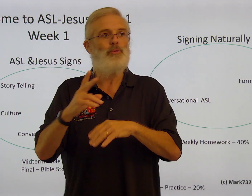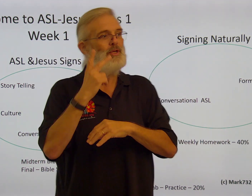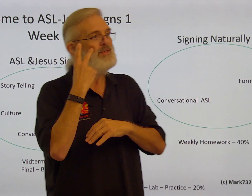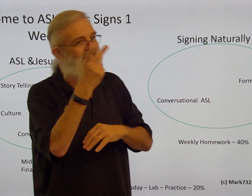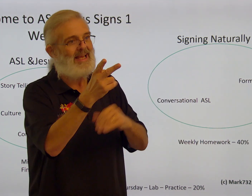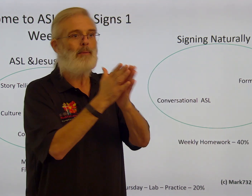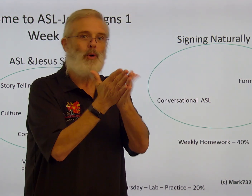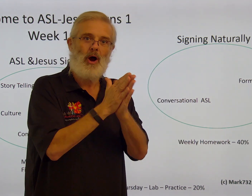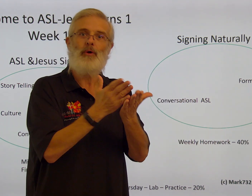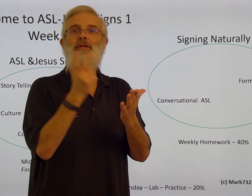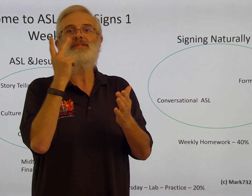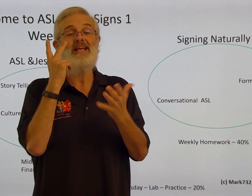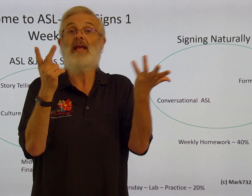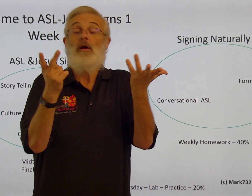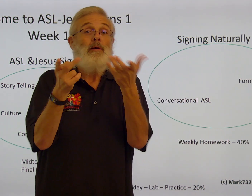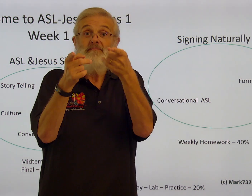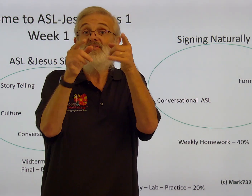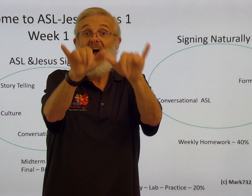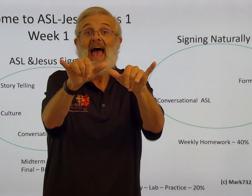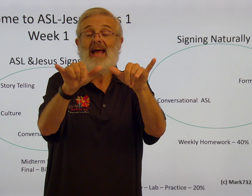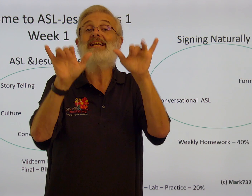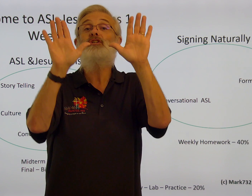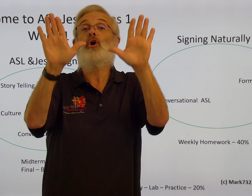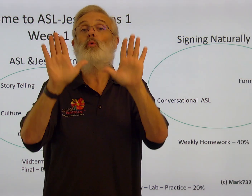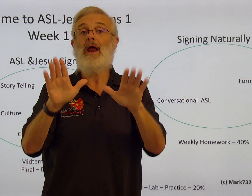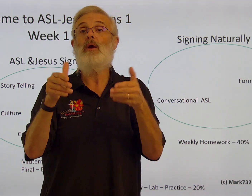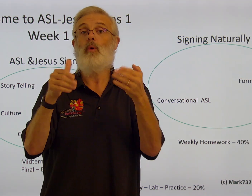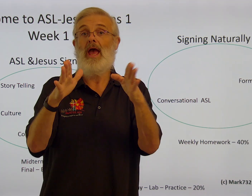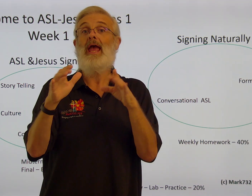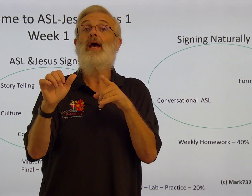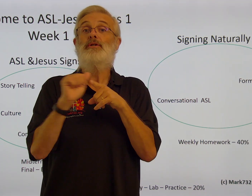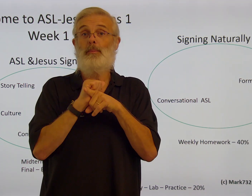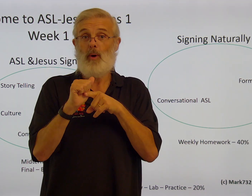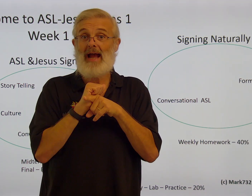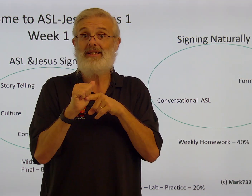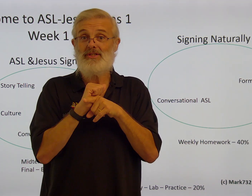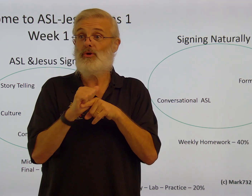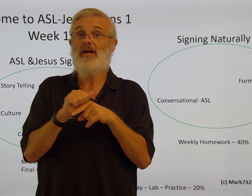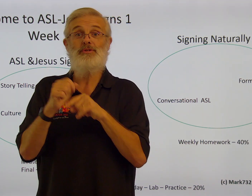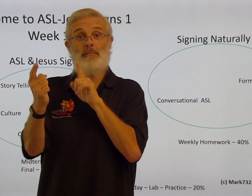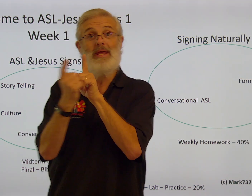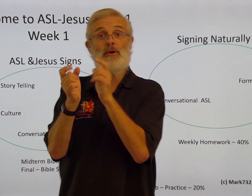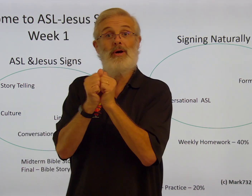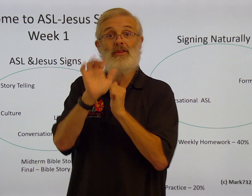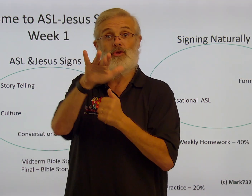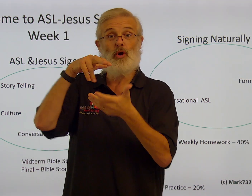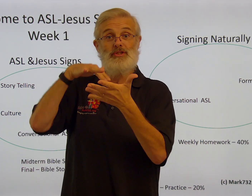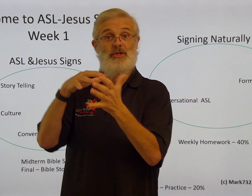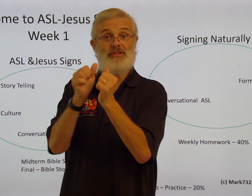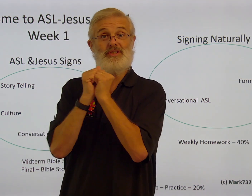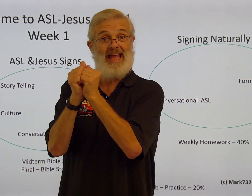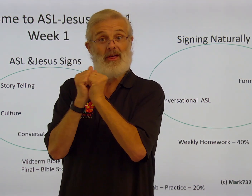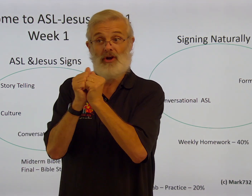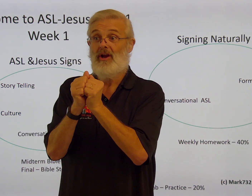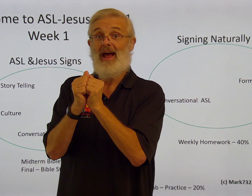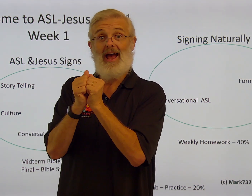you see a book, when you see, that is a great way to practice. So as you meet with your students together and